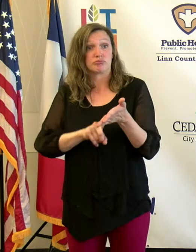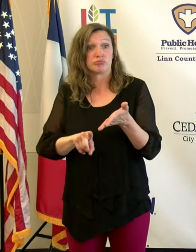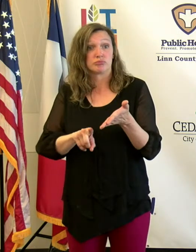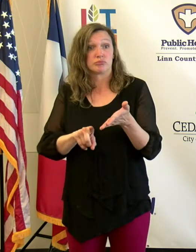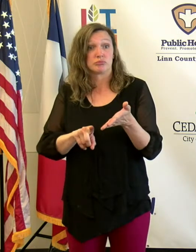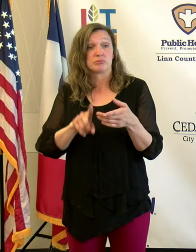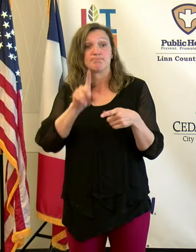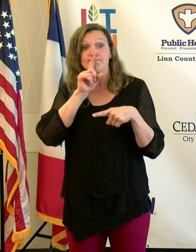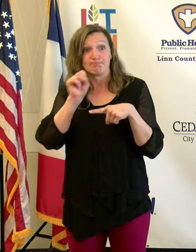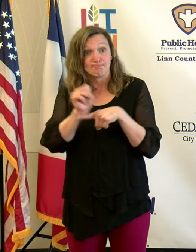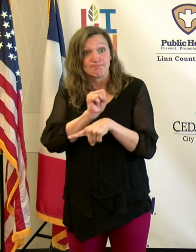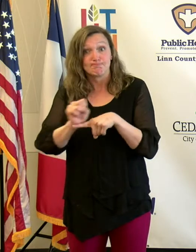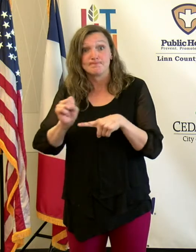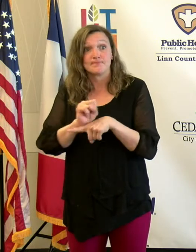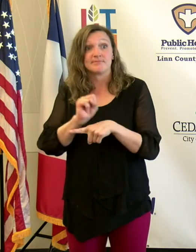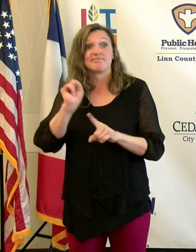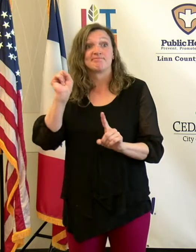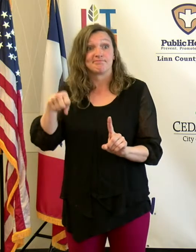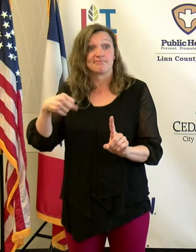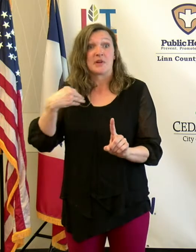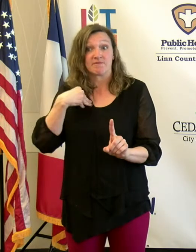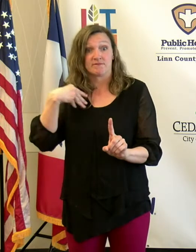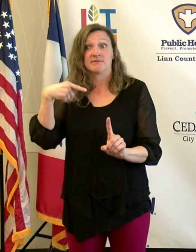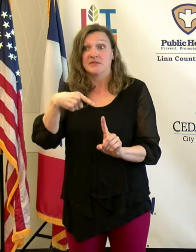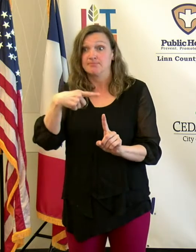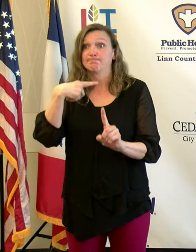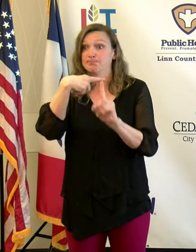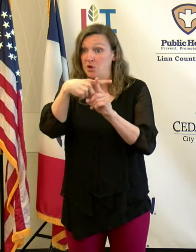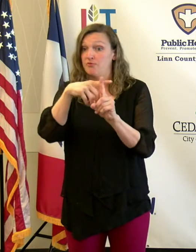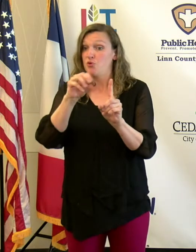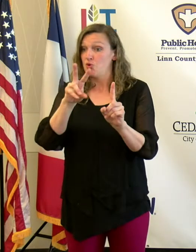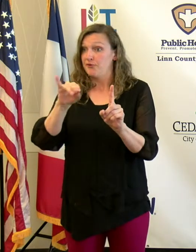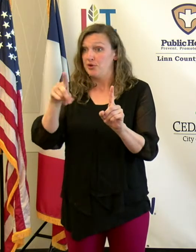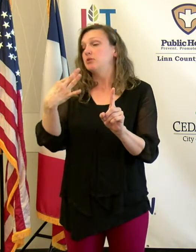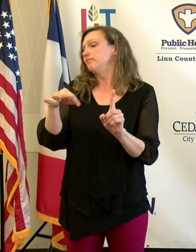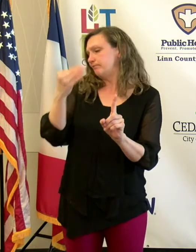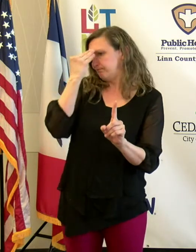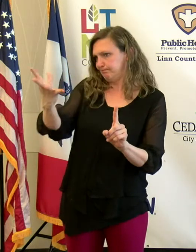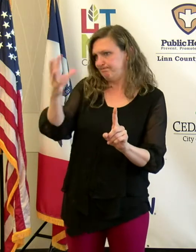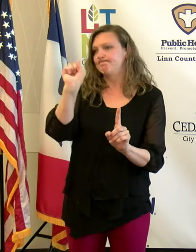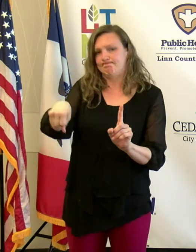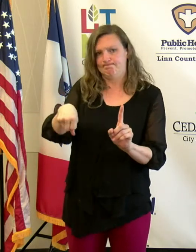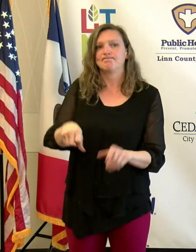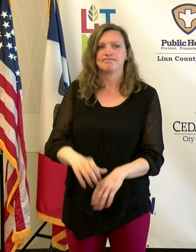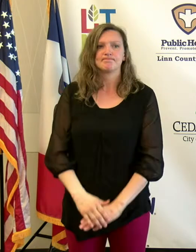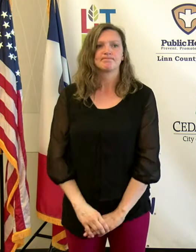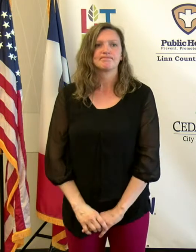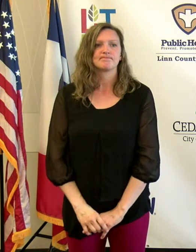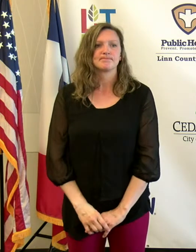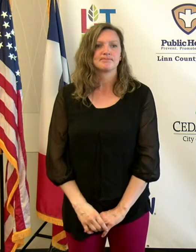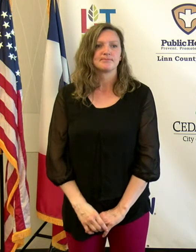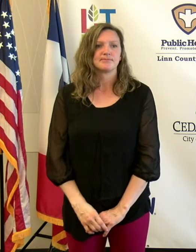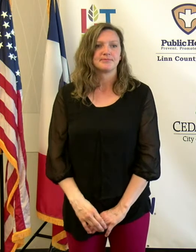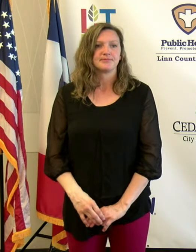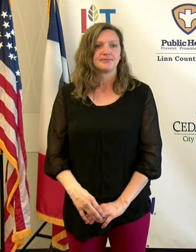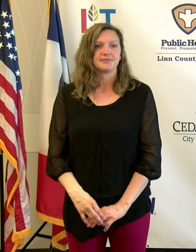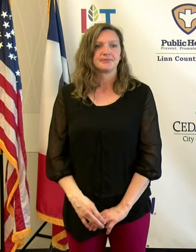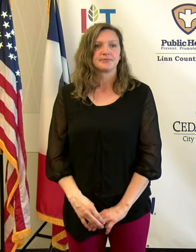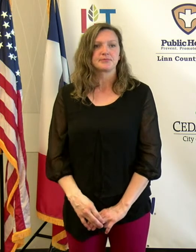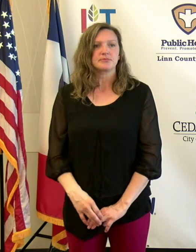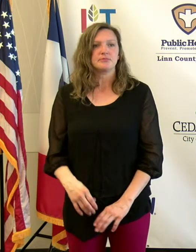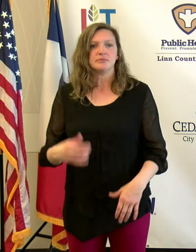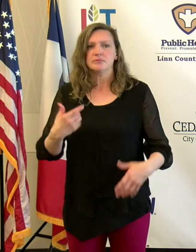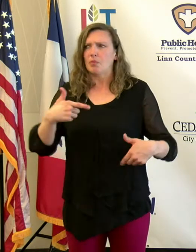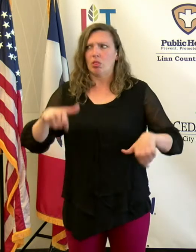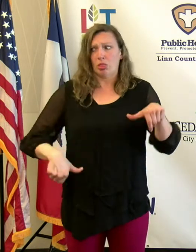ongoing investigation. So when you say it's an investigation into what's going on, is it that they have cases, or that you're not sure, and